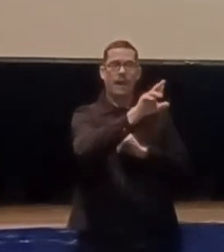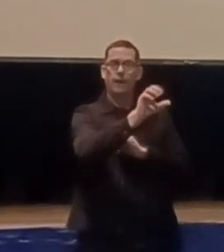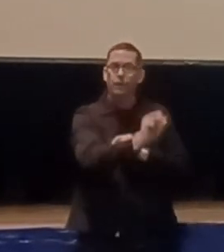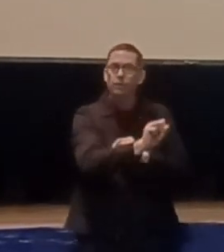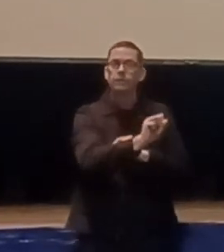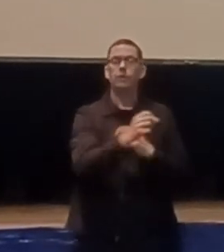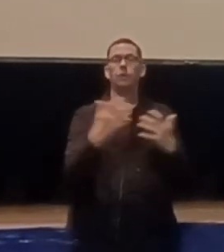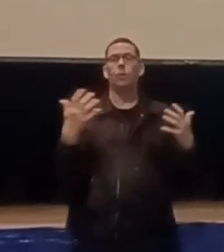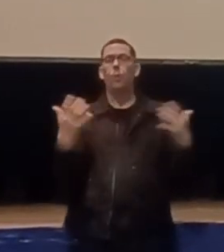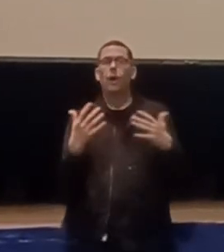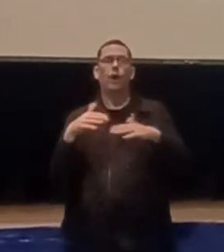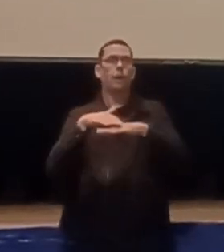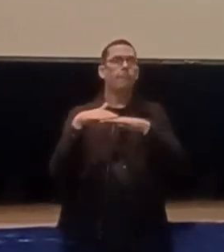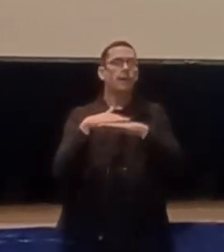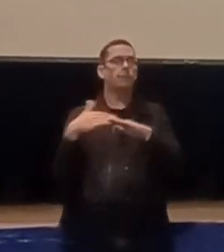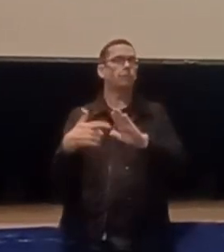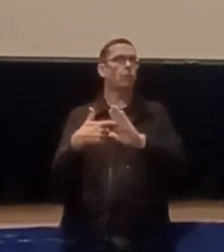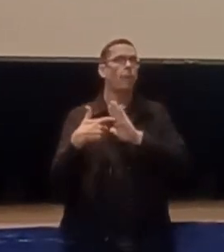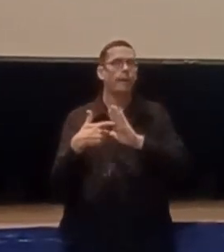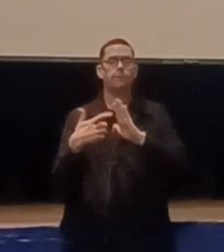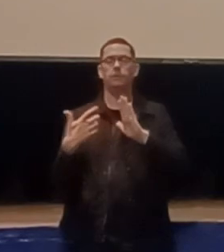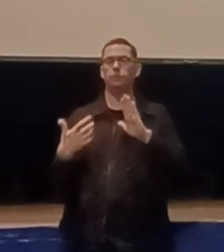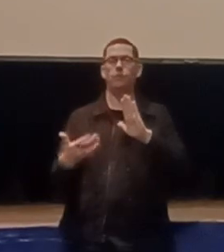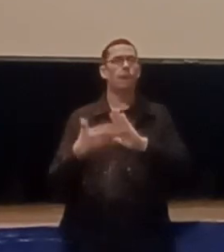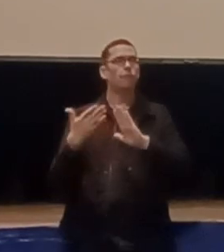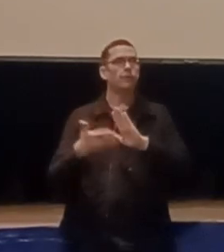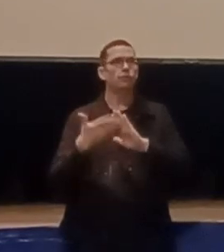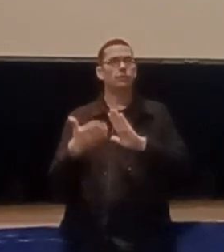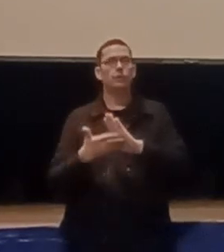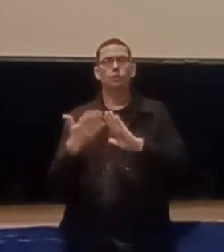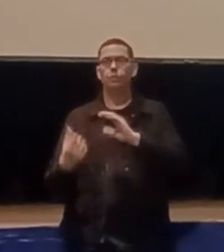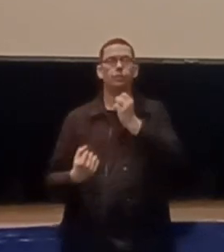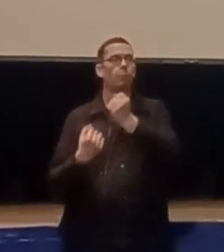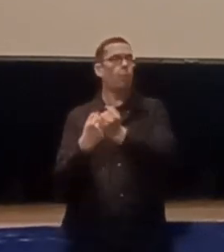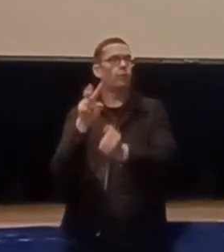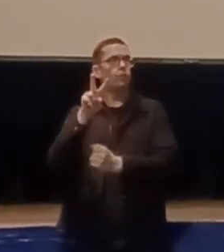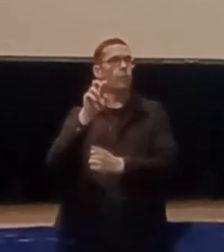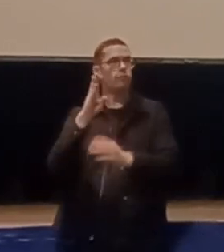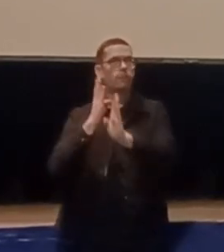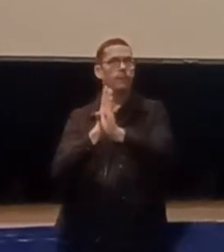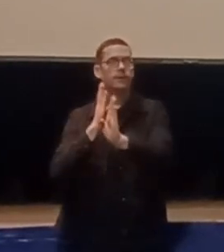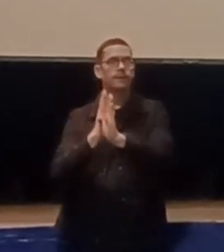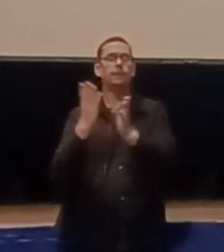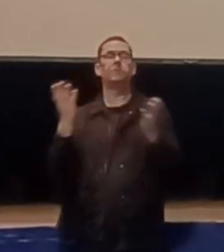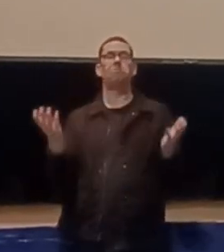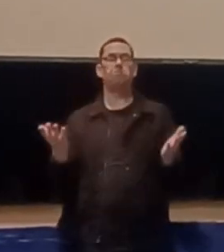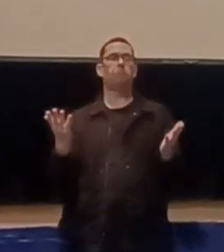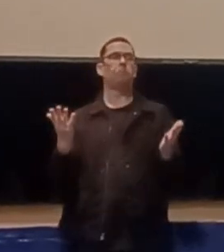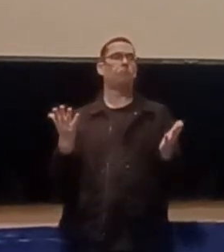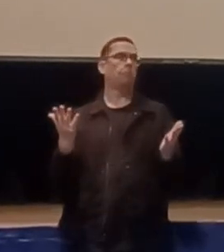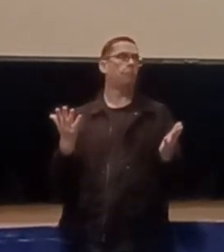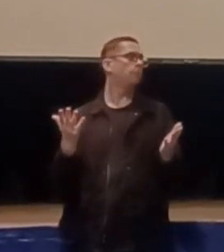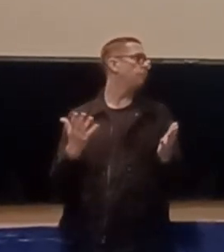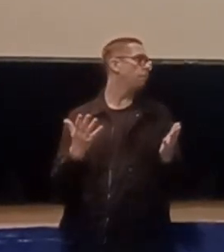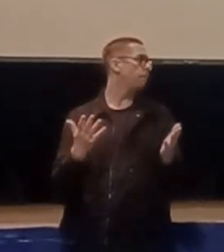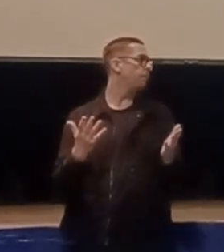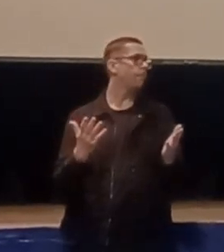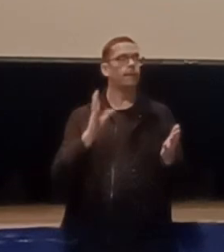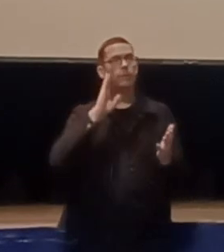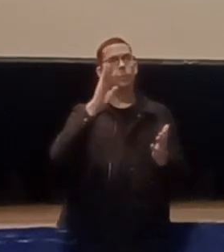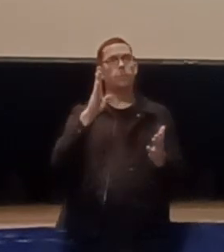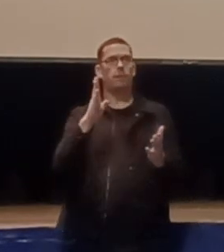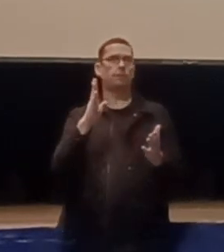our minimum requirements are operationally to support 200 buses, that we have found that there would be, a layout